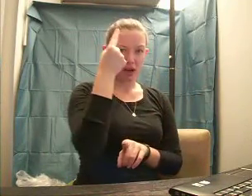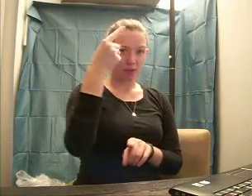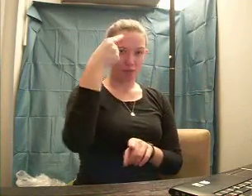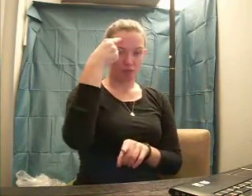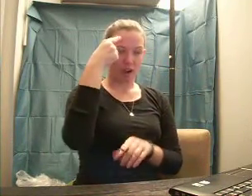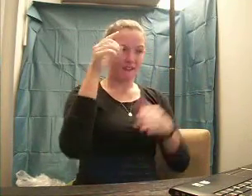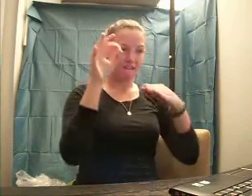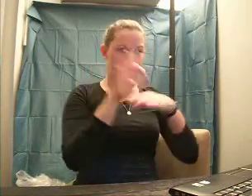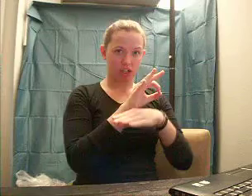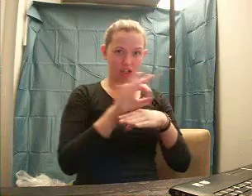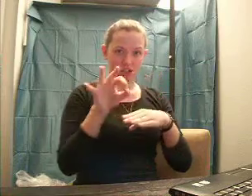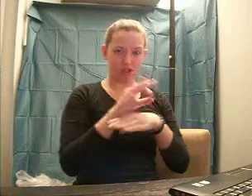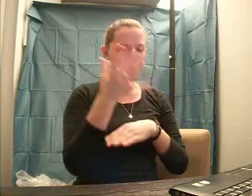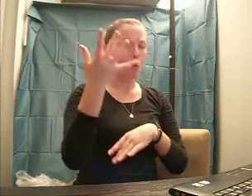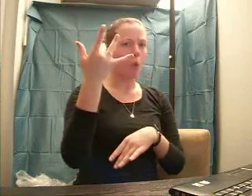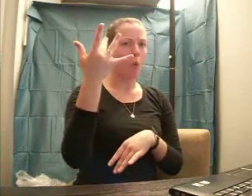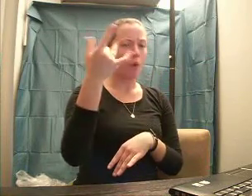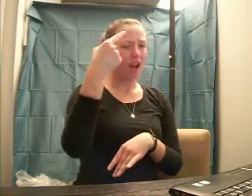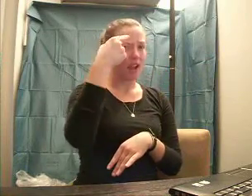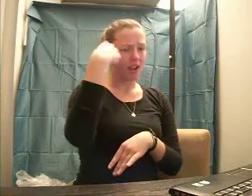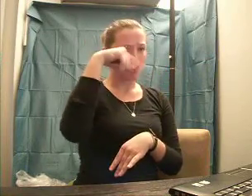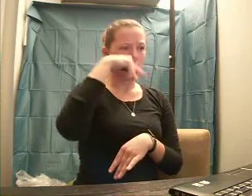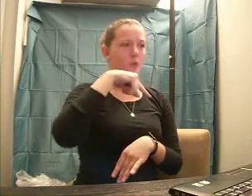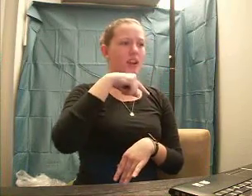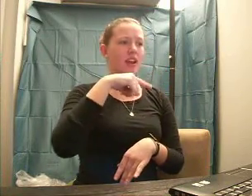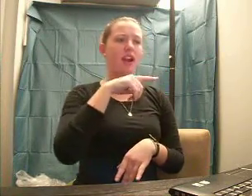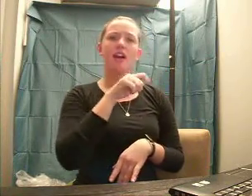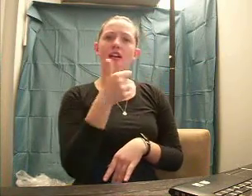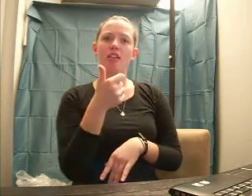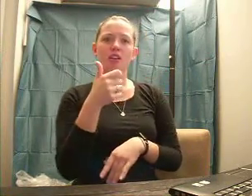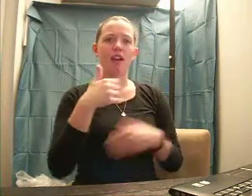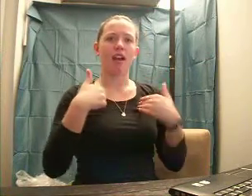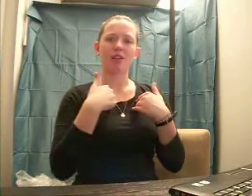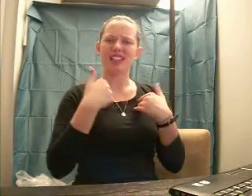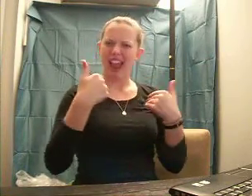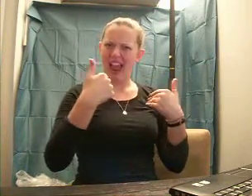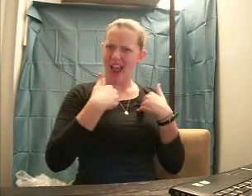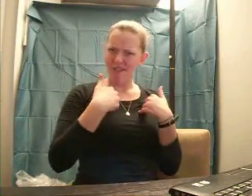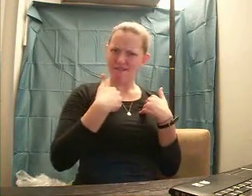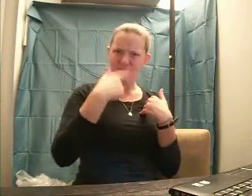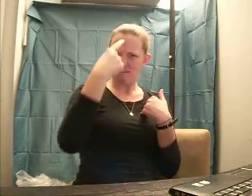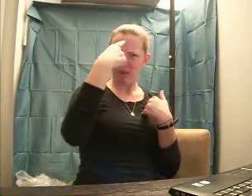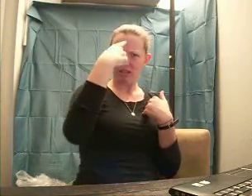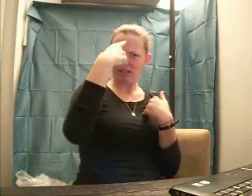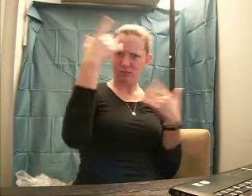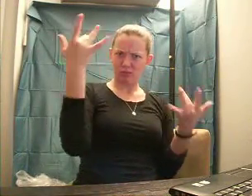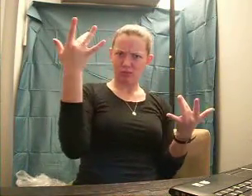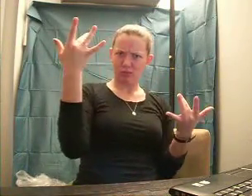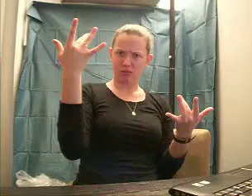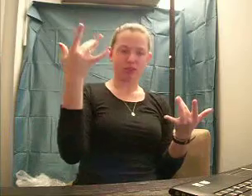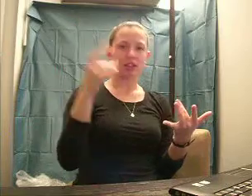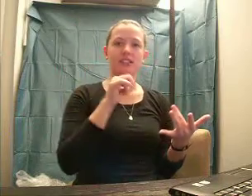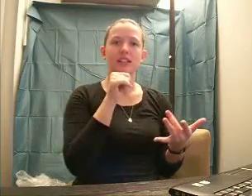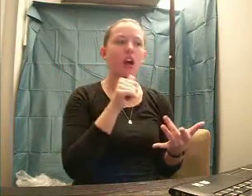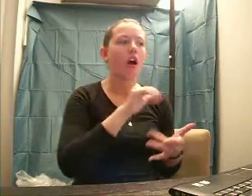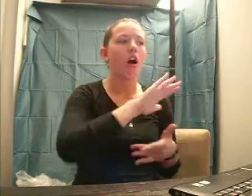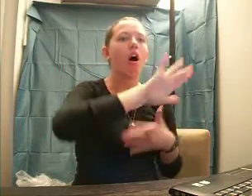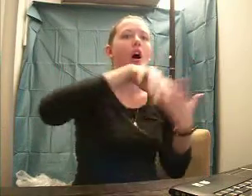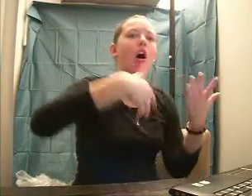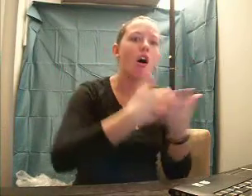do we and other animals have brains? Not all species on our planet have brains, so if we want to know what the brain is for, let's think